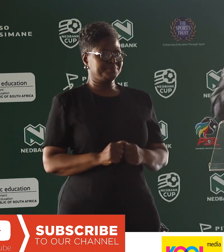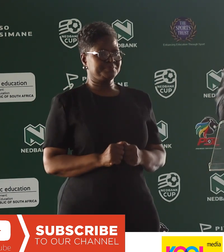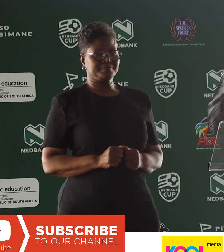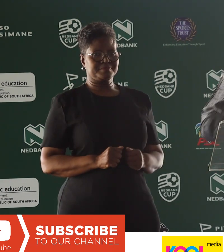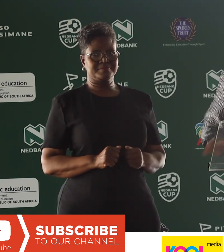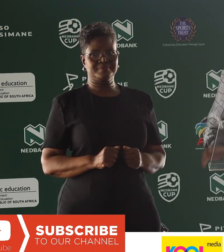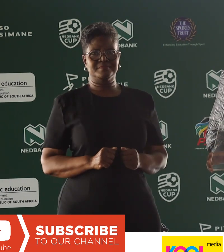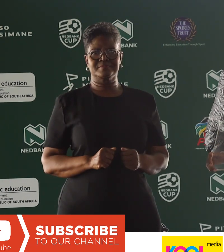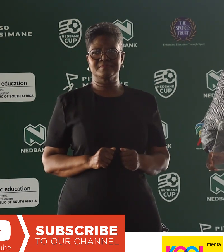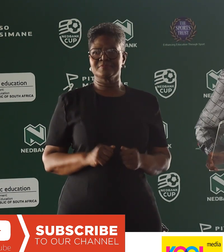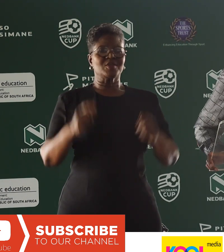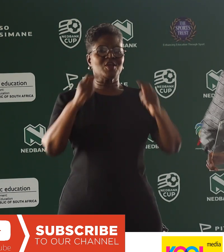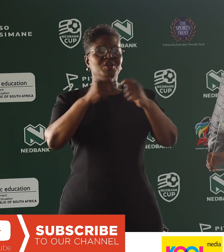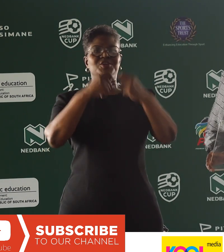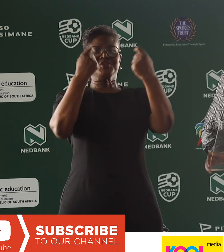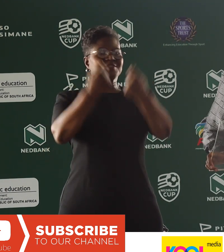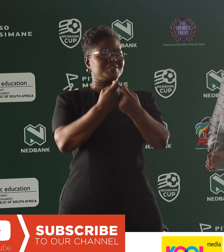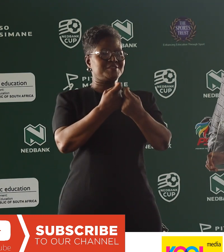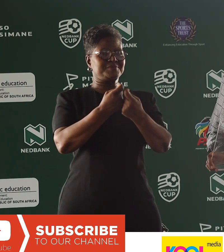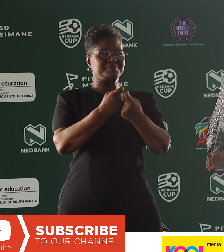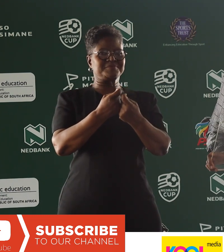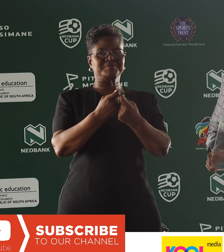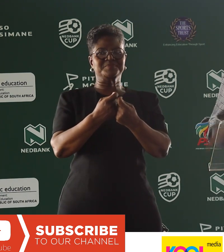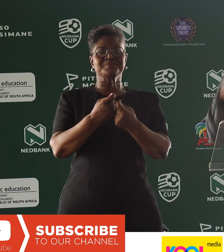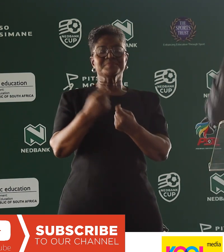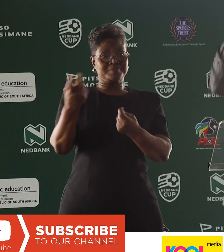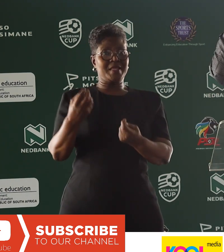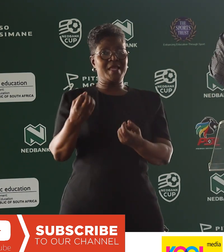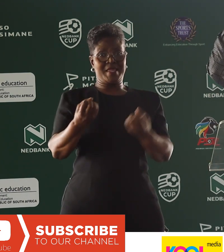I've asked the team to send what was scripted.